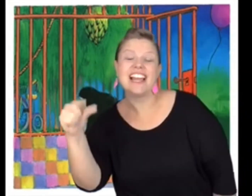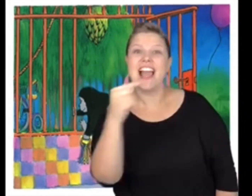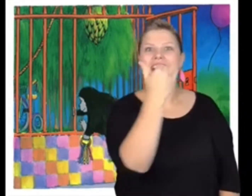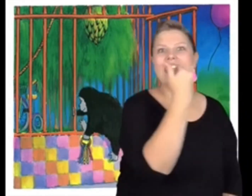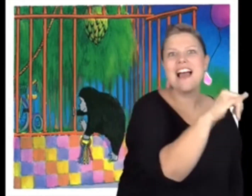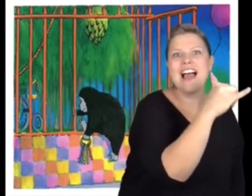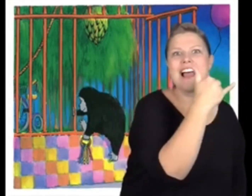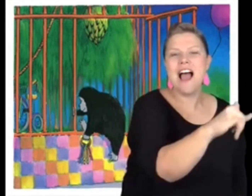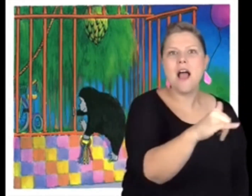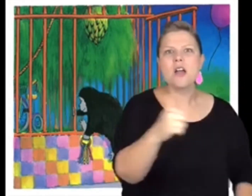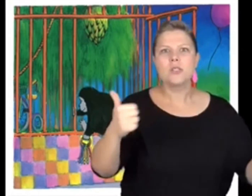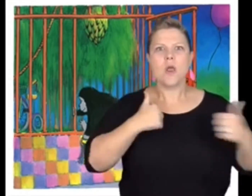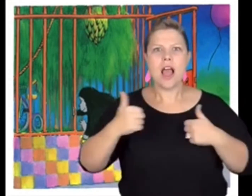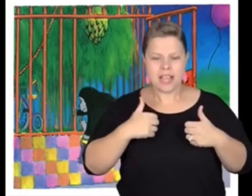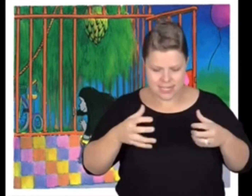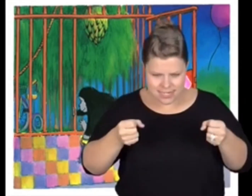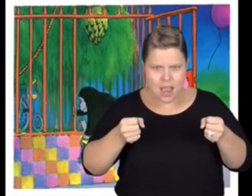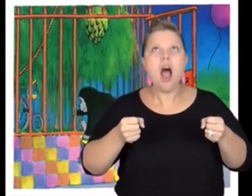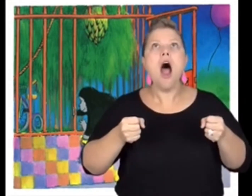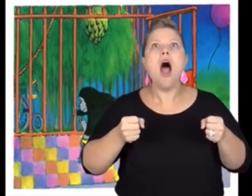blue, green, yellow.